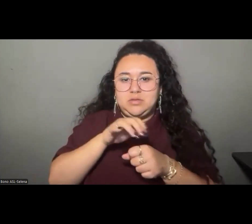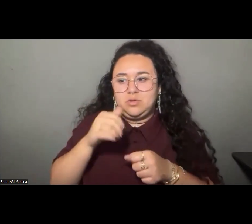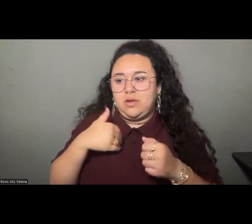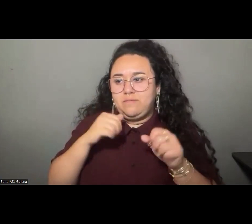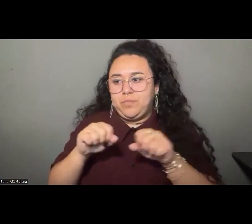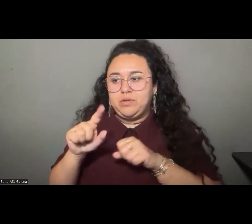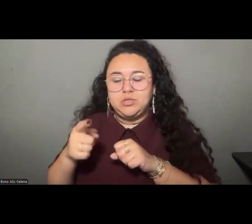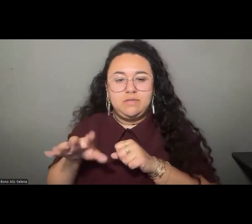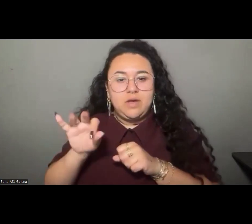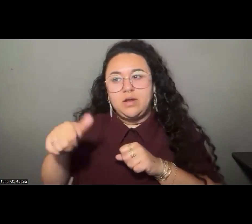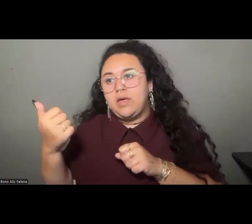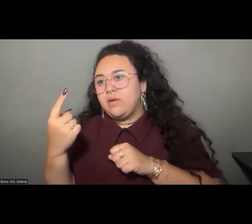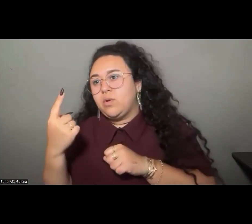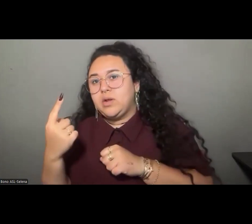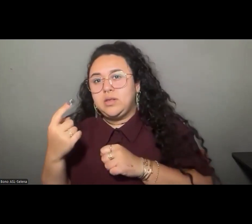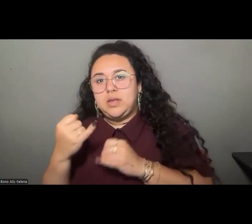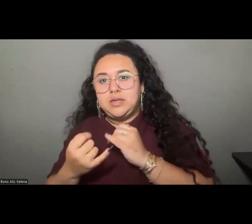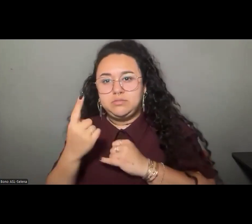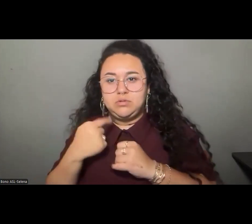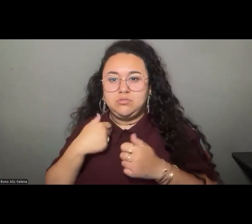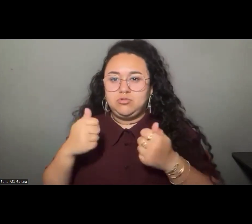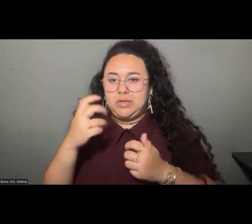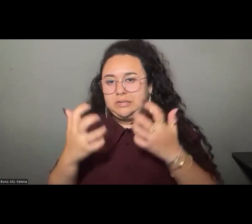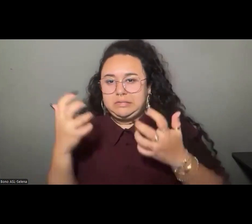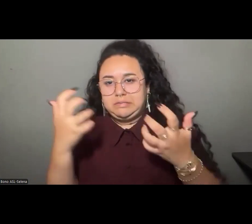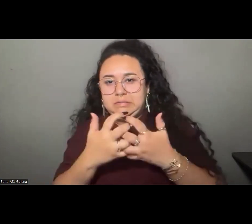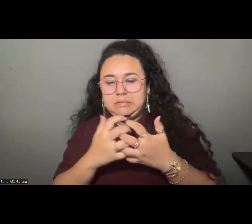to just find another one last minute. Let's do what we can.